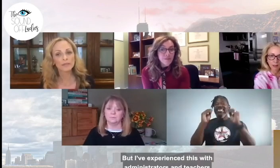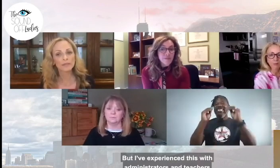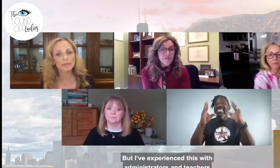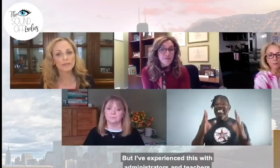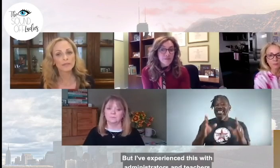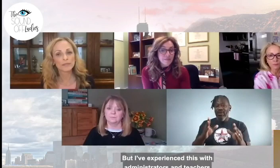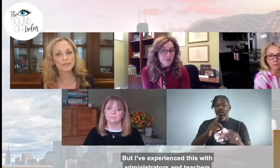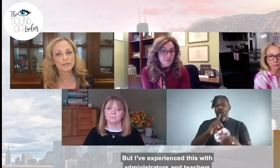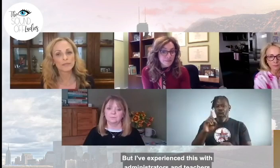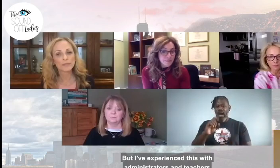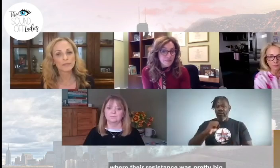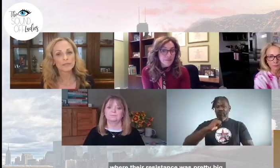but